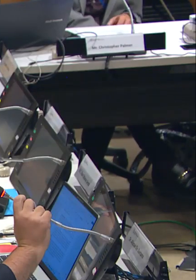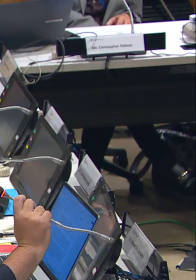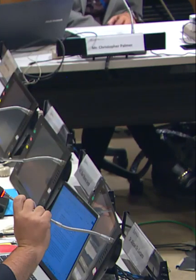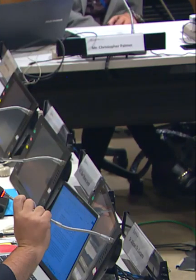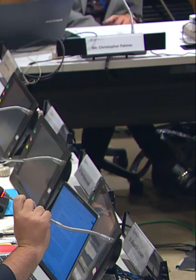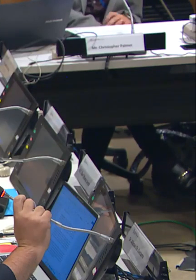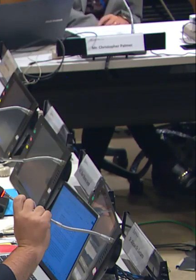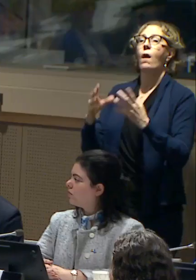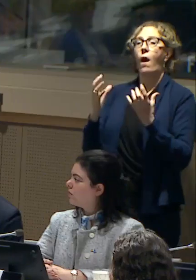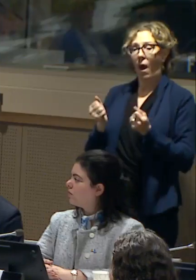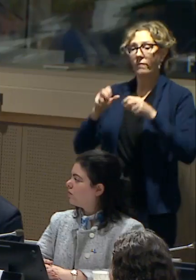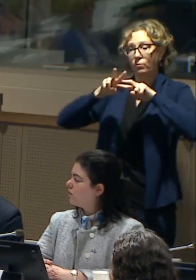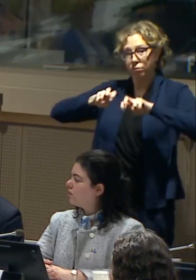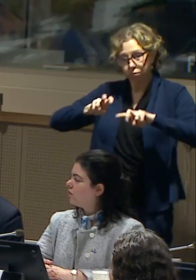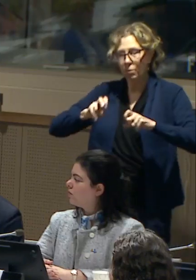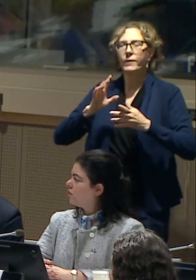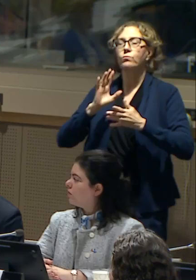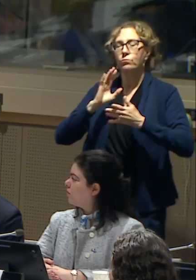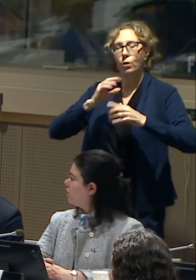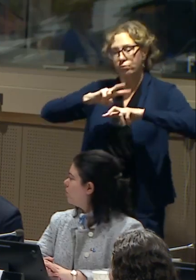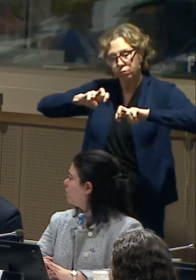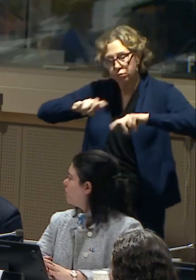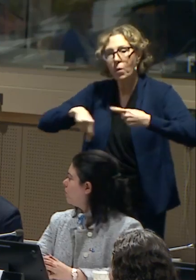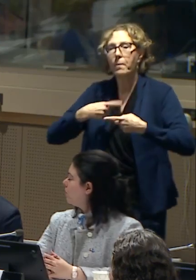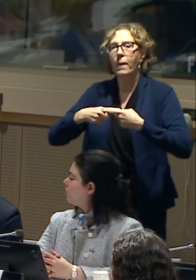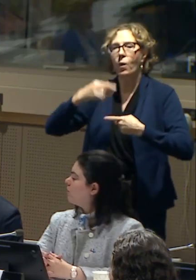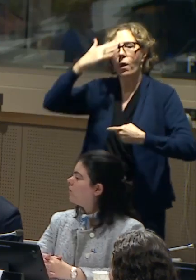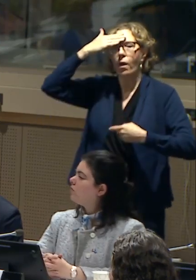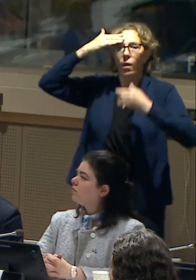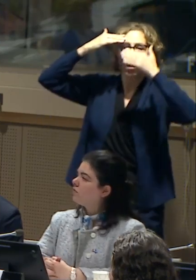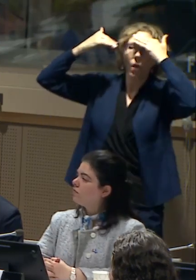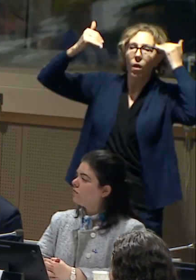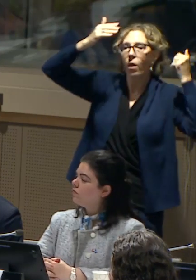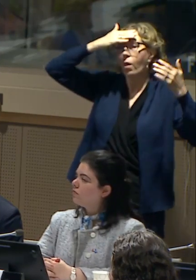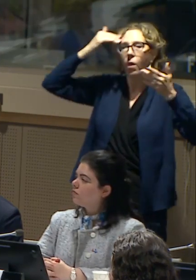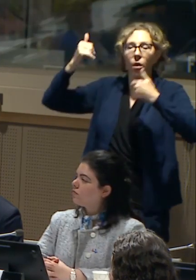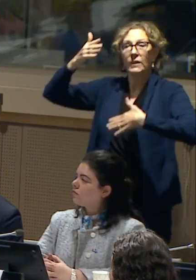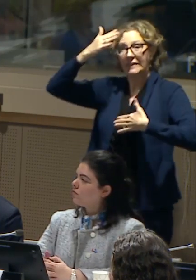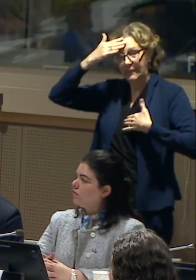and Alzheimer's disease, as well as health and social care.